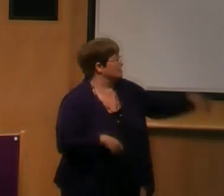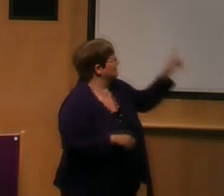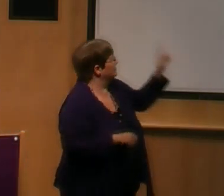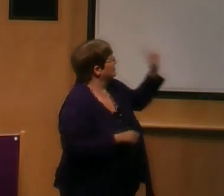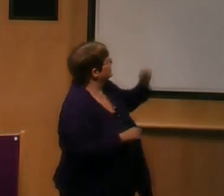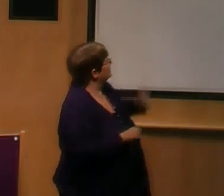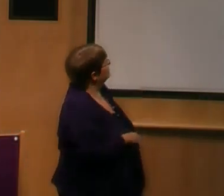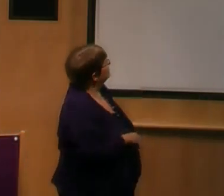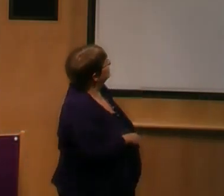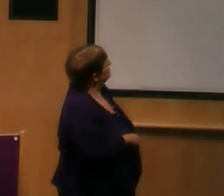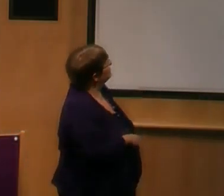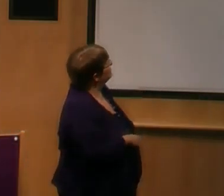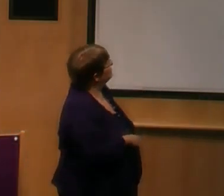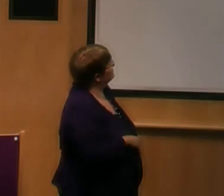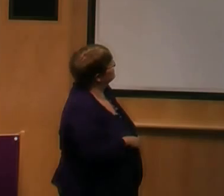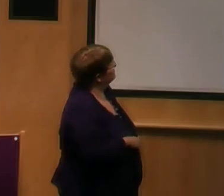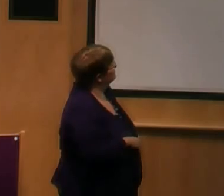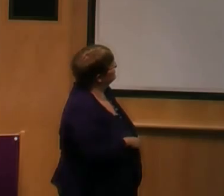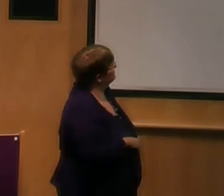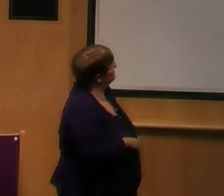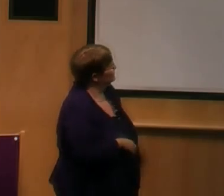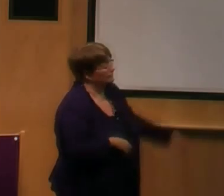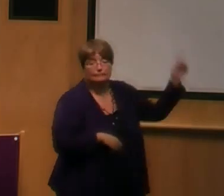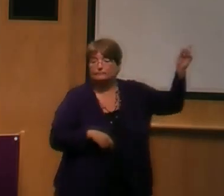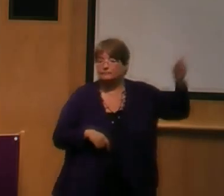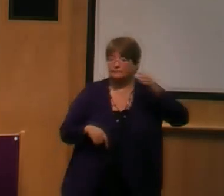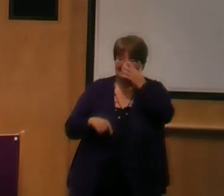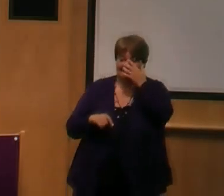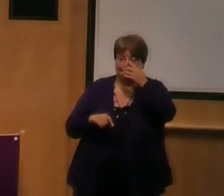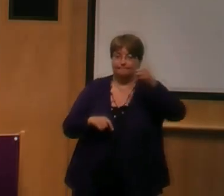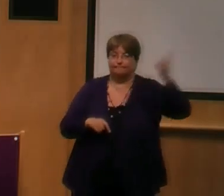Moving on to the last but not least, the culture end.